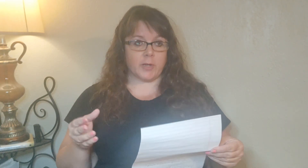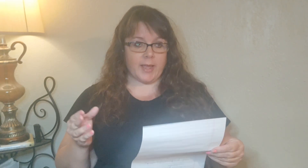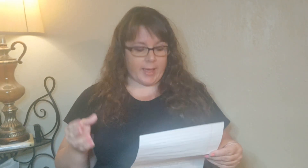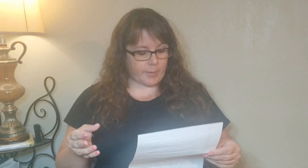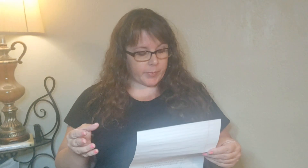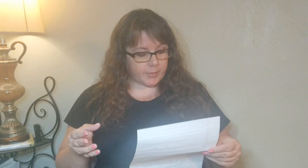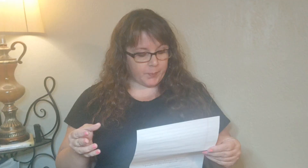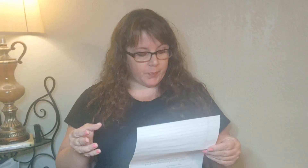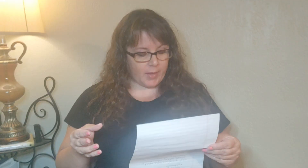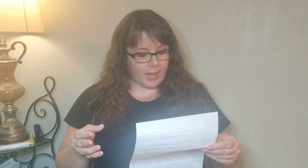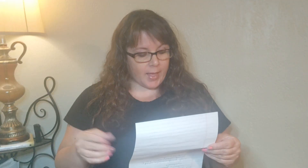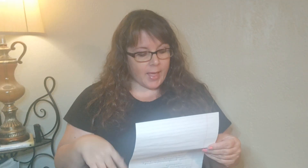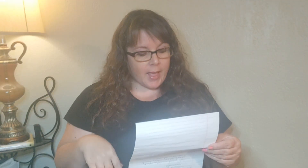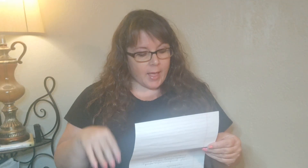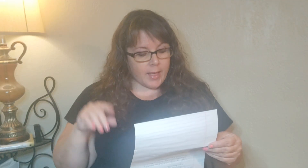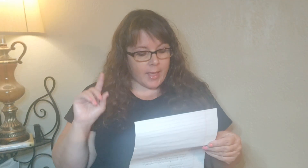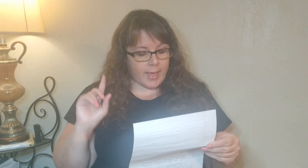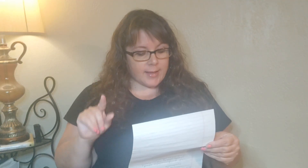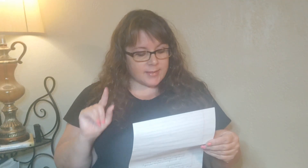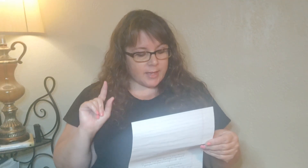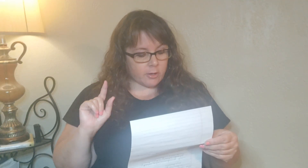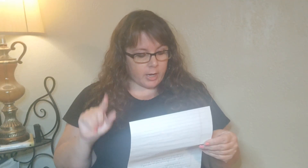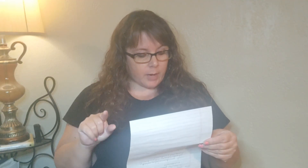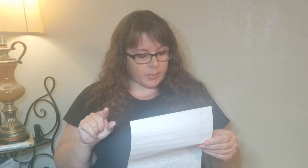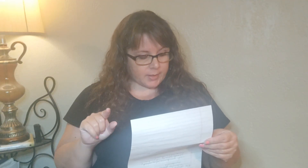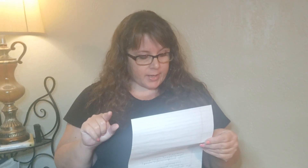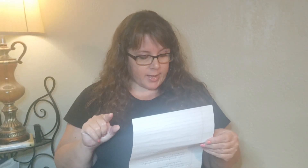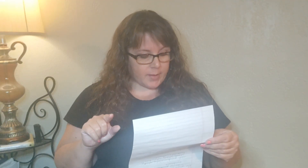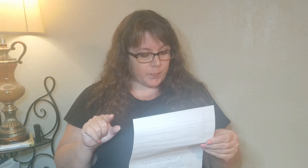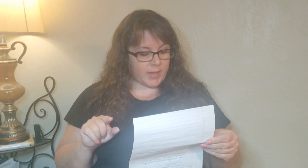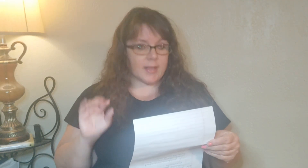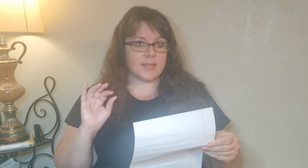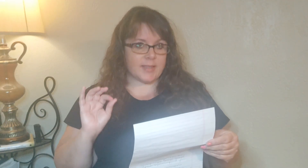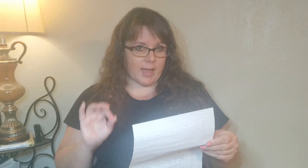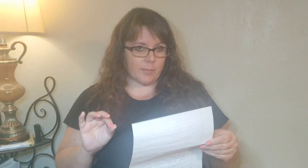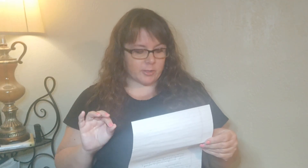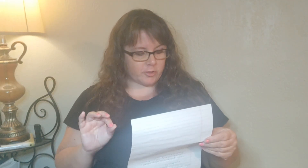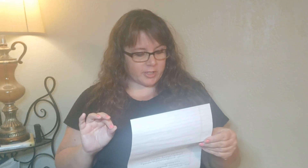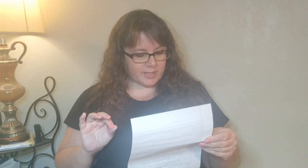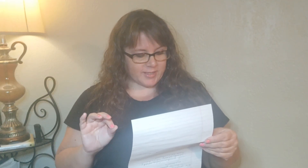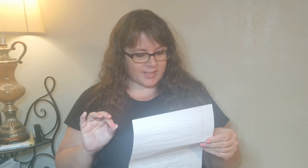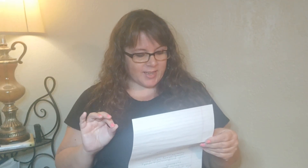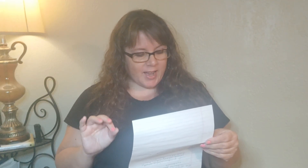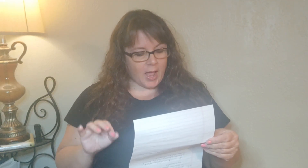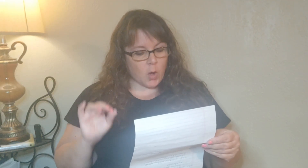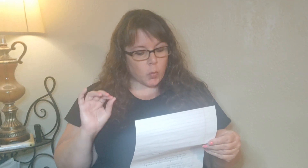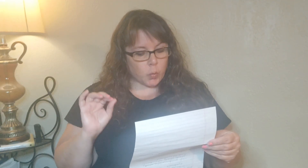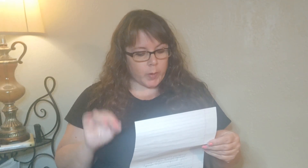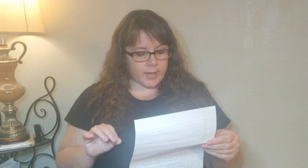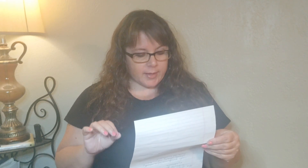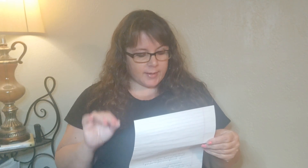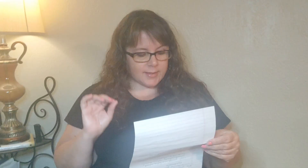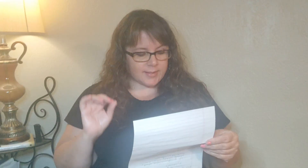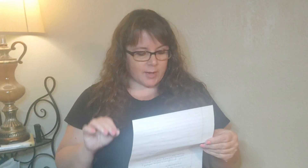to happen. ASL commonly establishes when